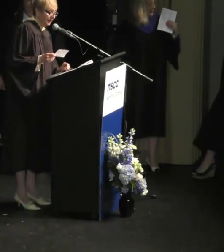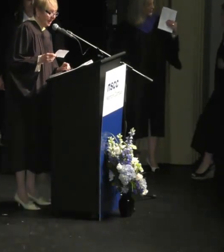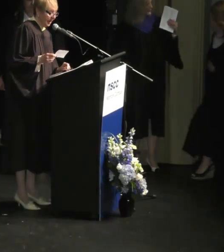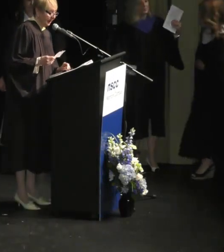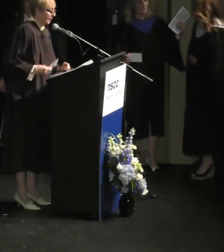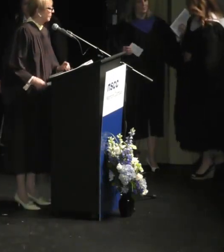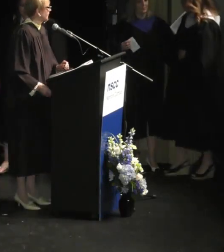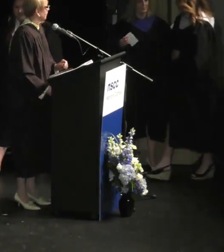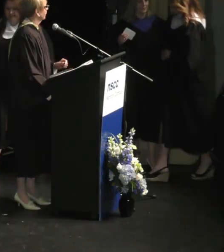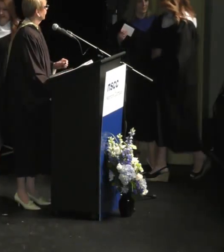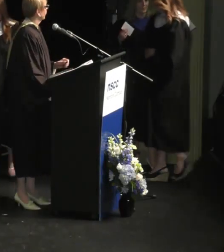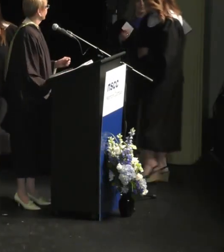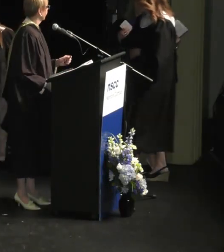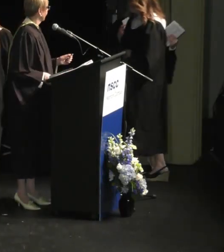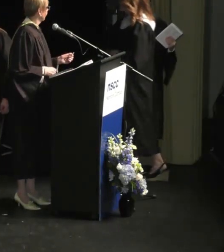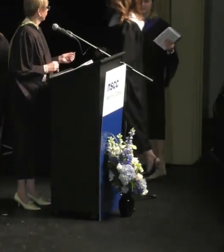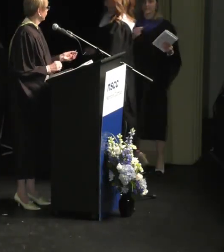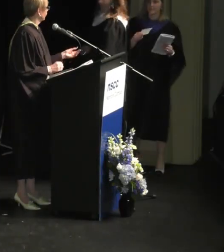Brianna Stanley.